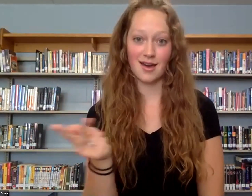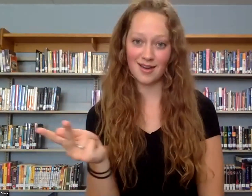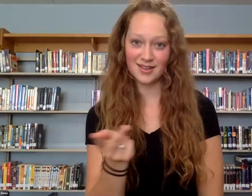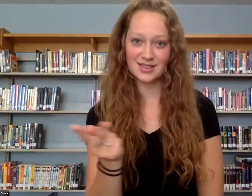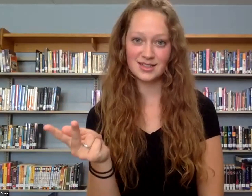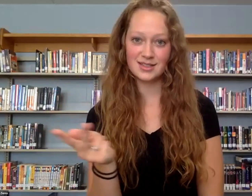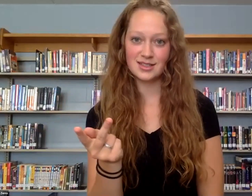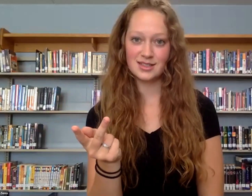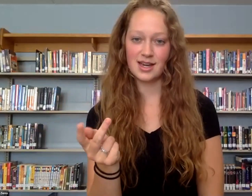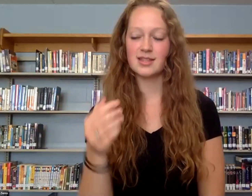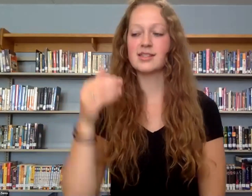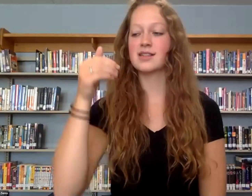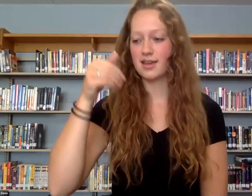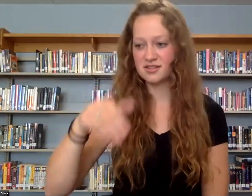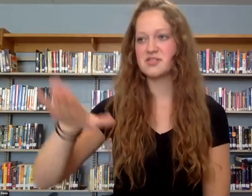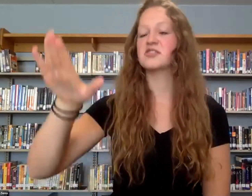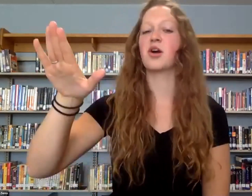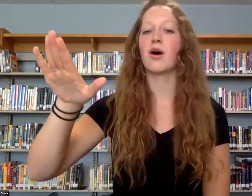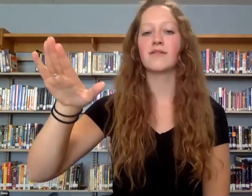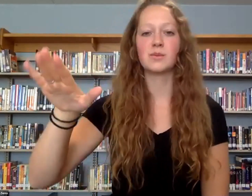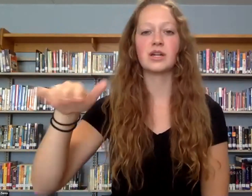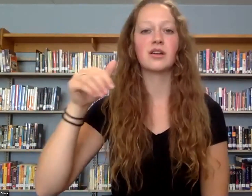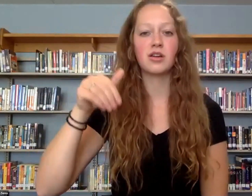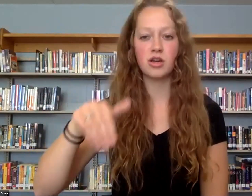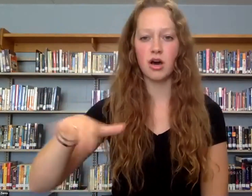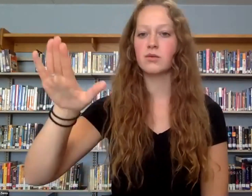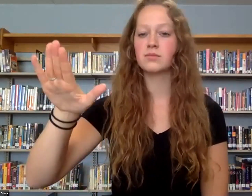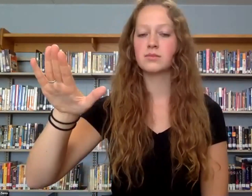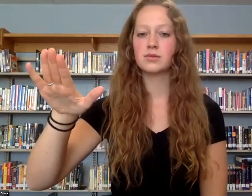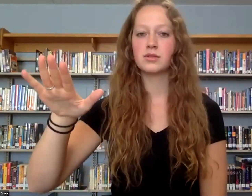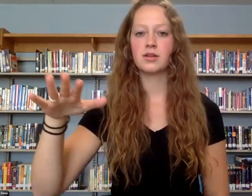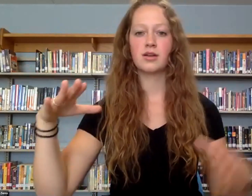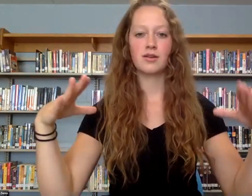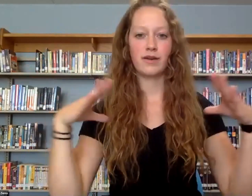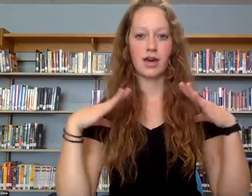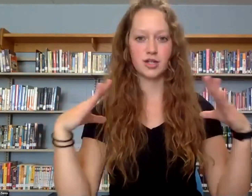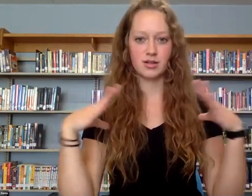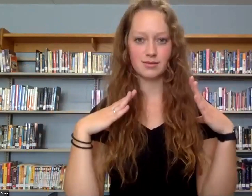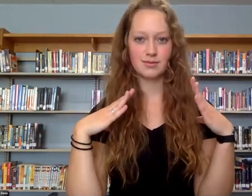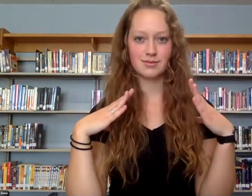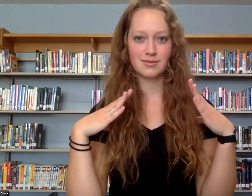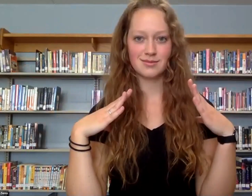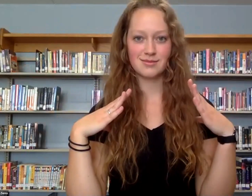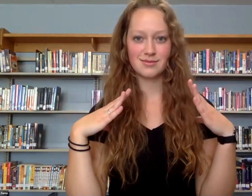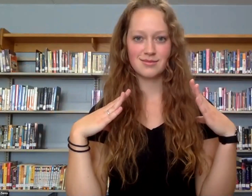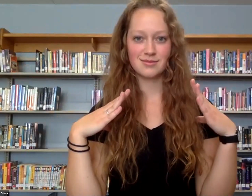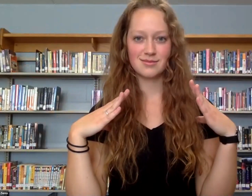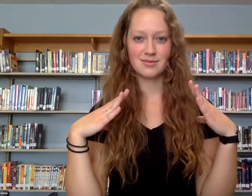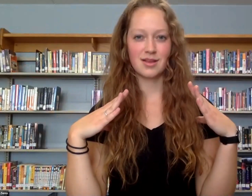they, and this is like just to go off somewhere, go, vacation. A lot of